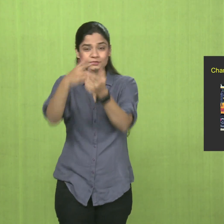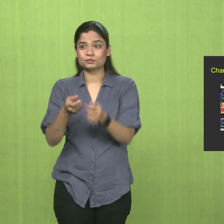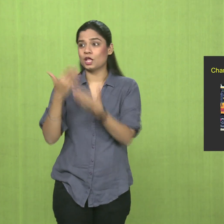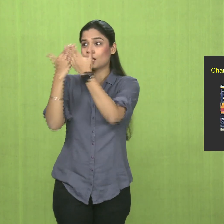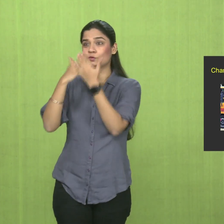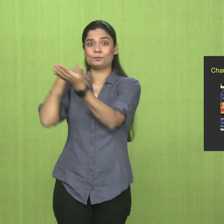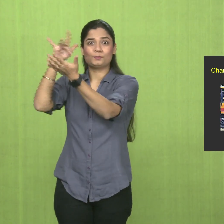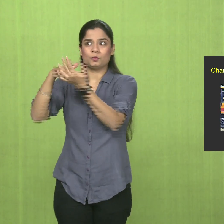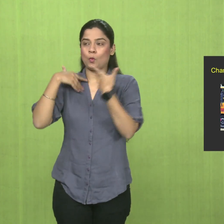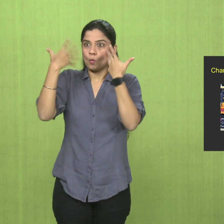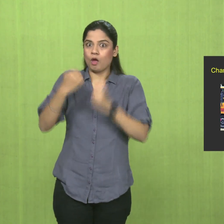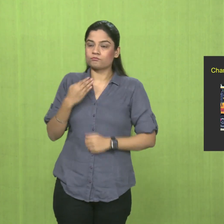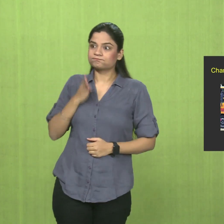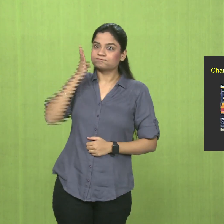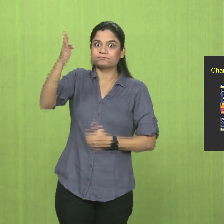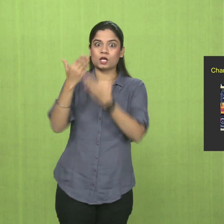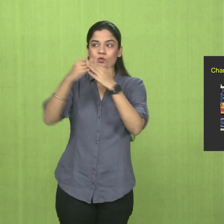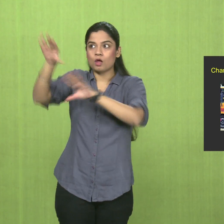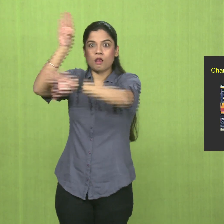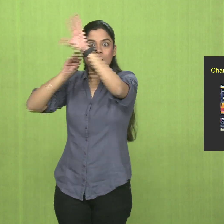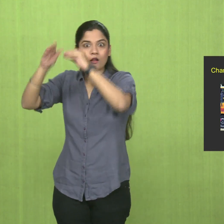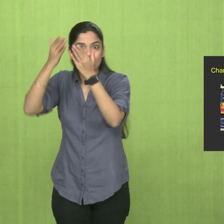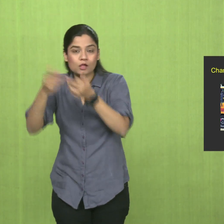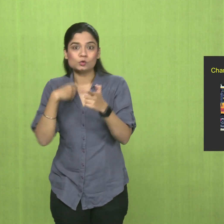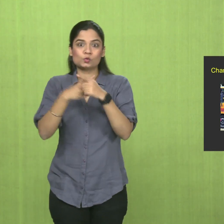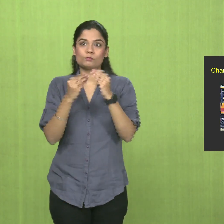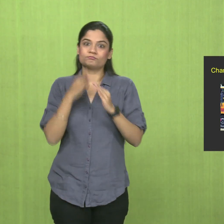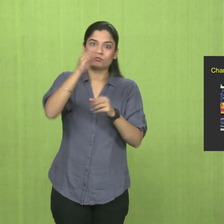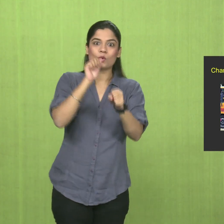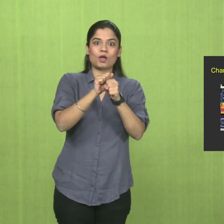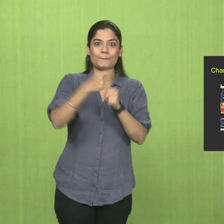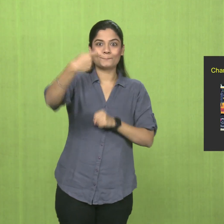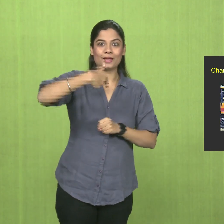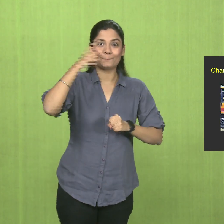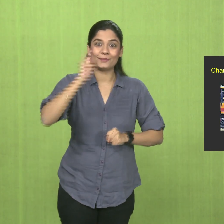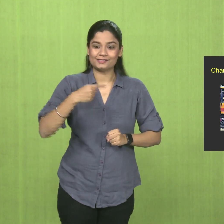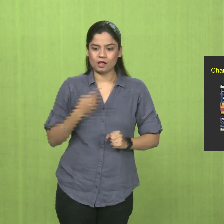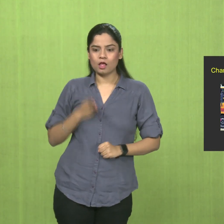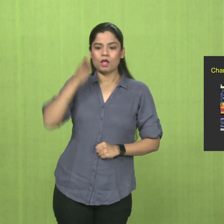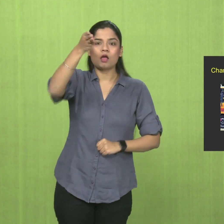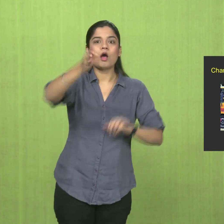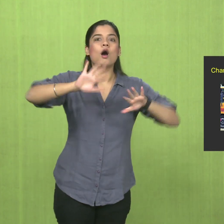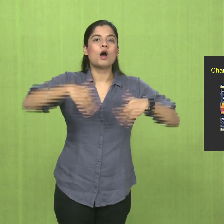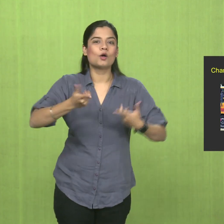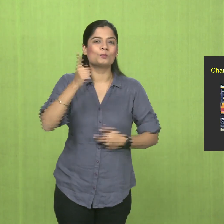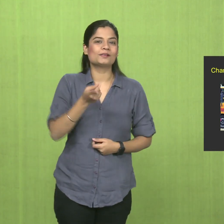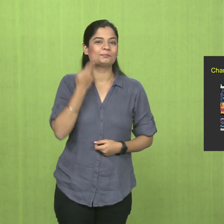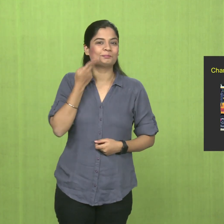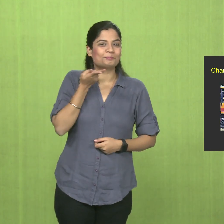office, work, school, etc. every day. Or we have to go to our jobs. How do we go?